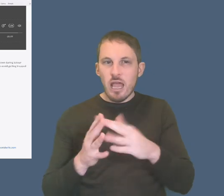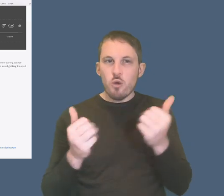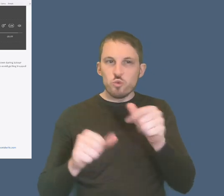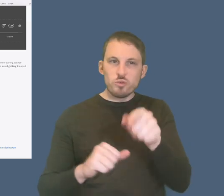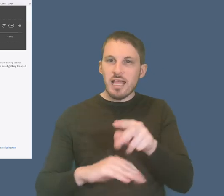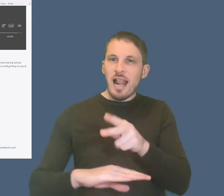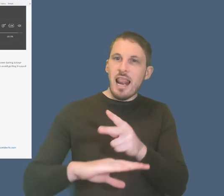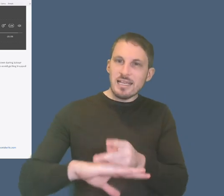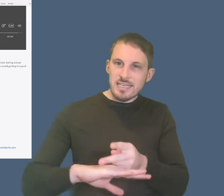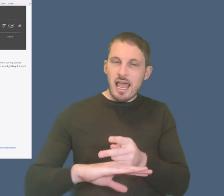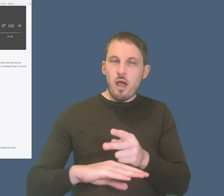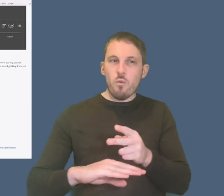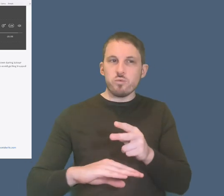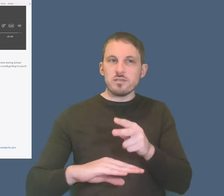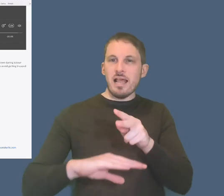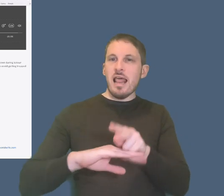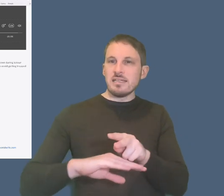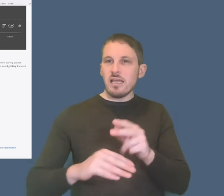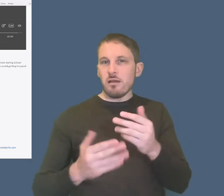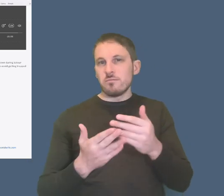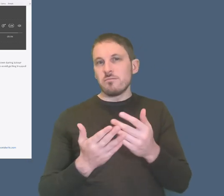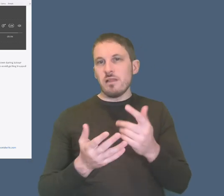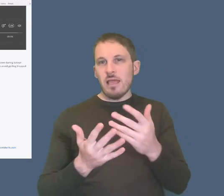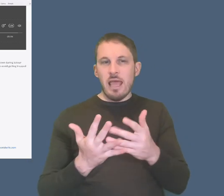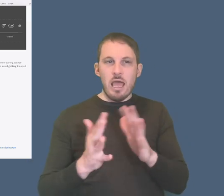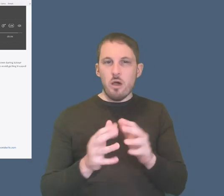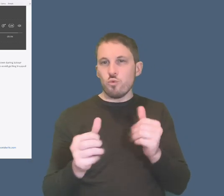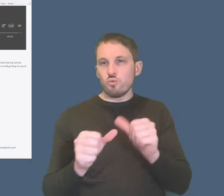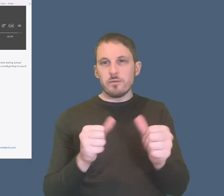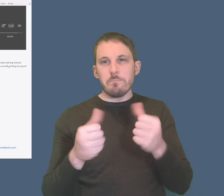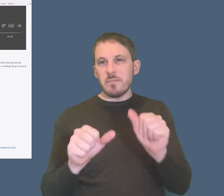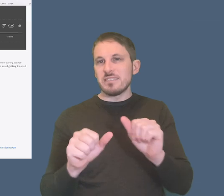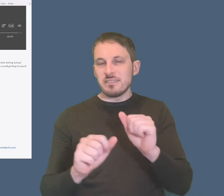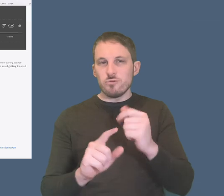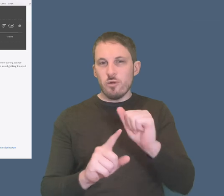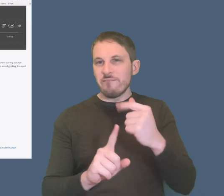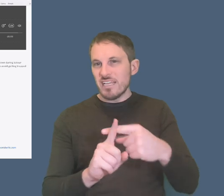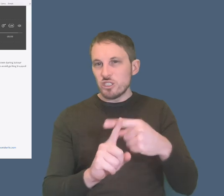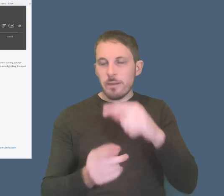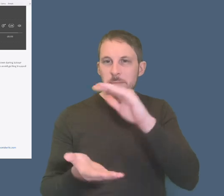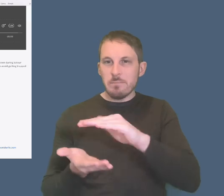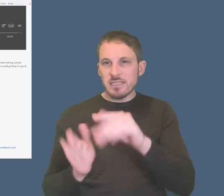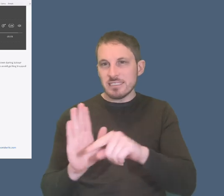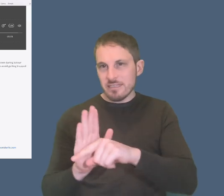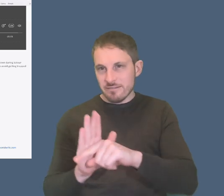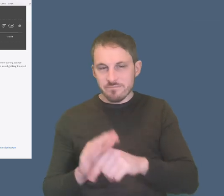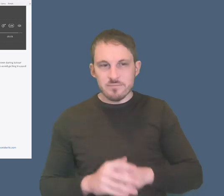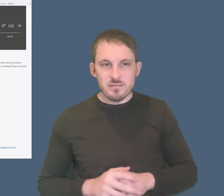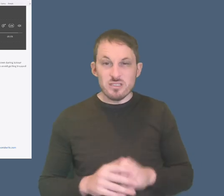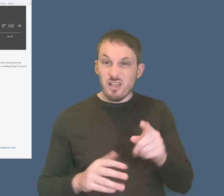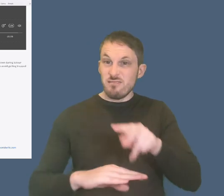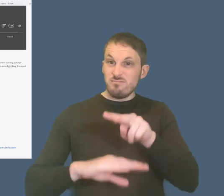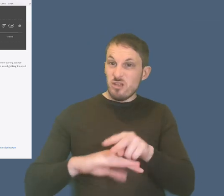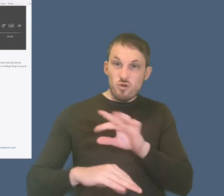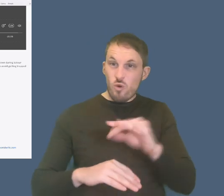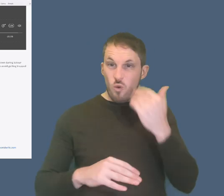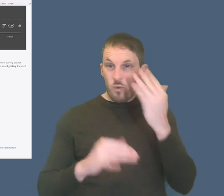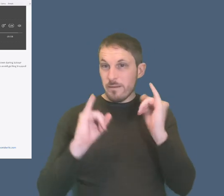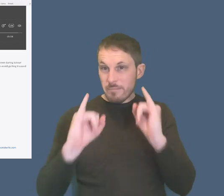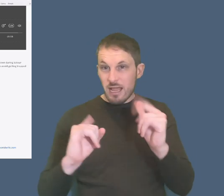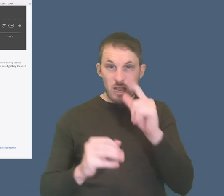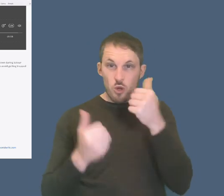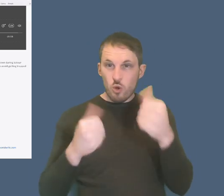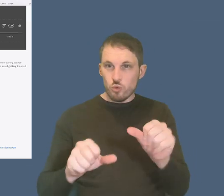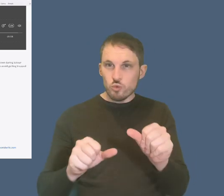to your advantage in particular circumstances. They're not always bad for you. You can use them strategically for